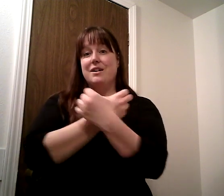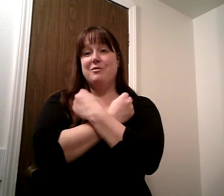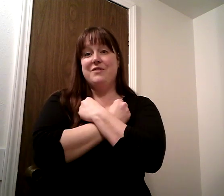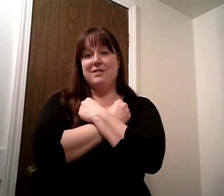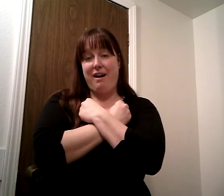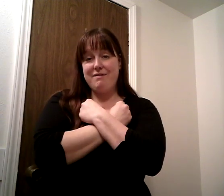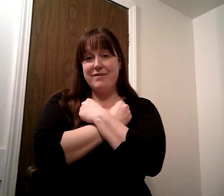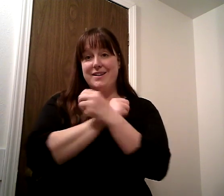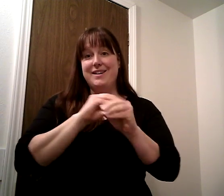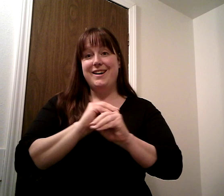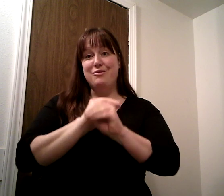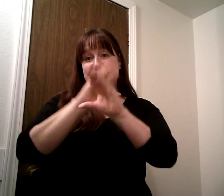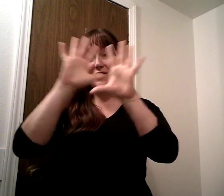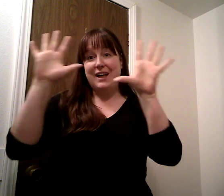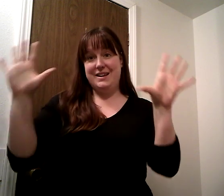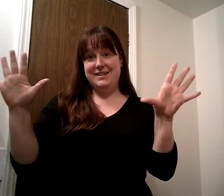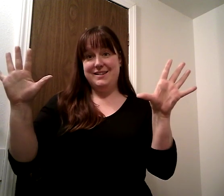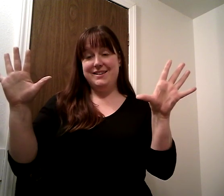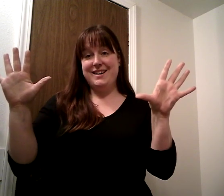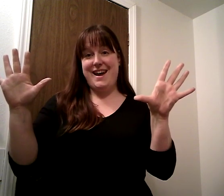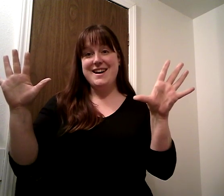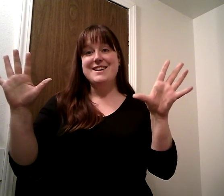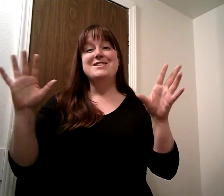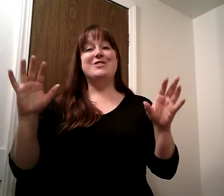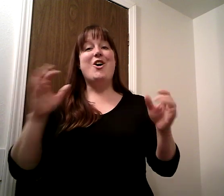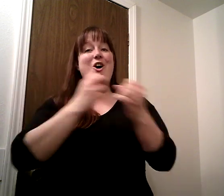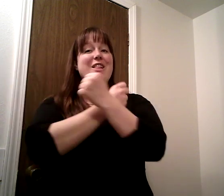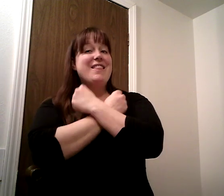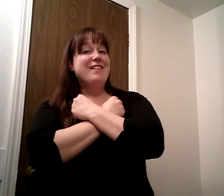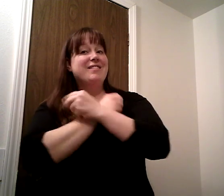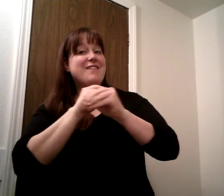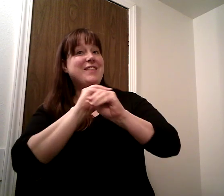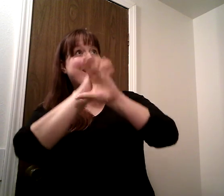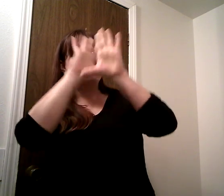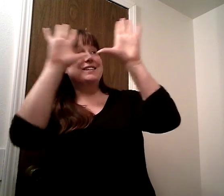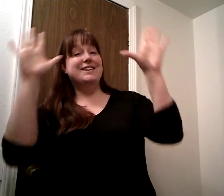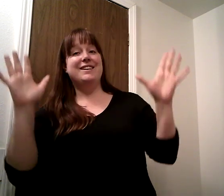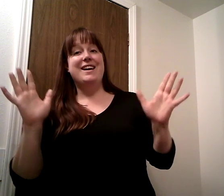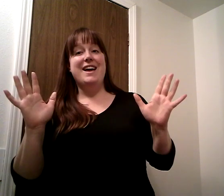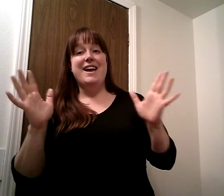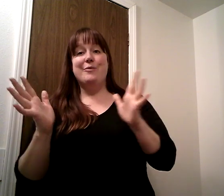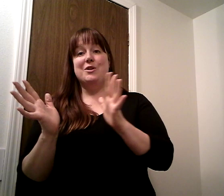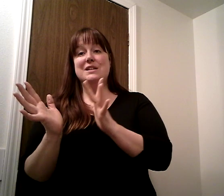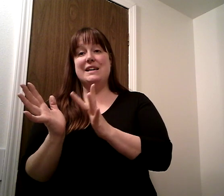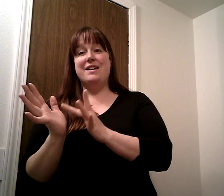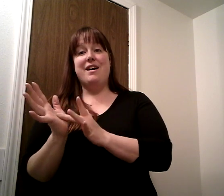We feel love and we feel light. Okay, so all in the love light, and we know the sign